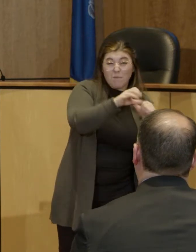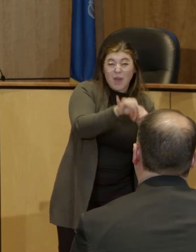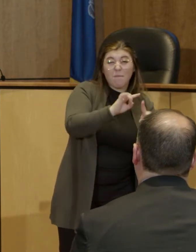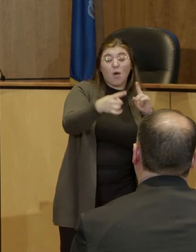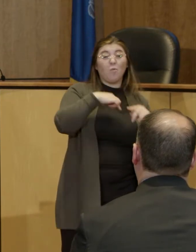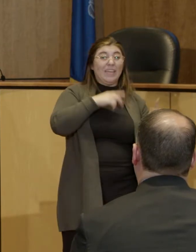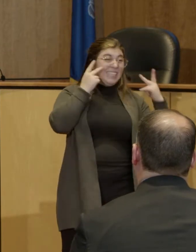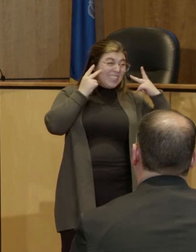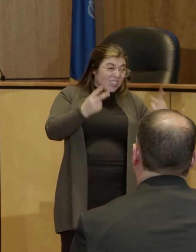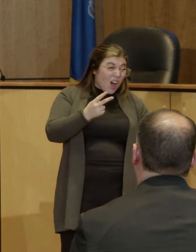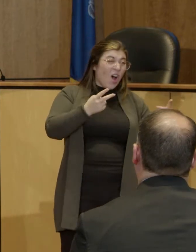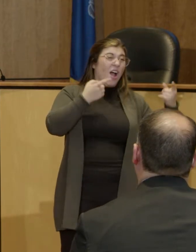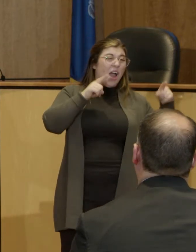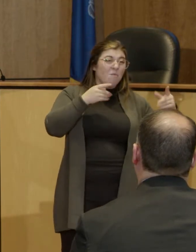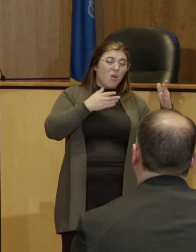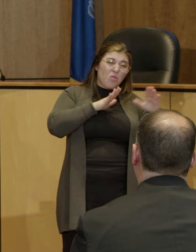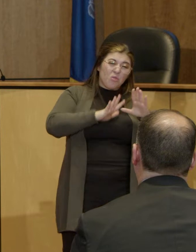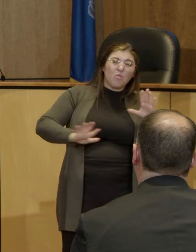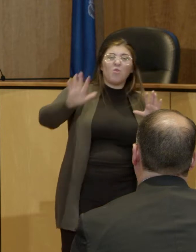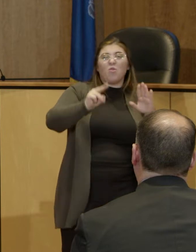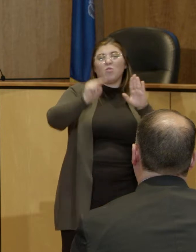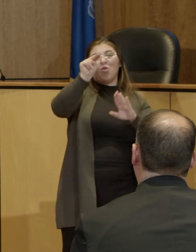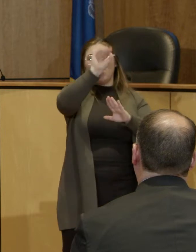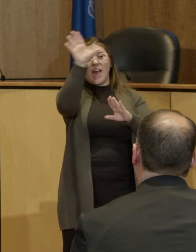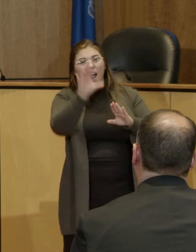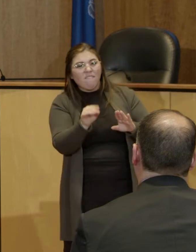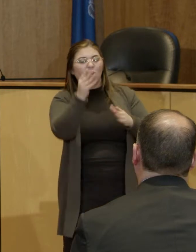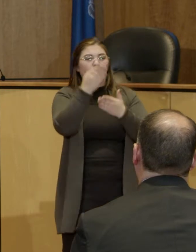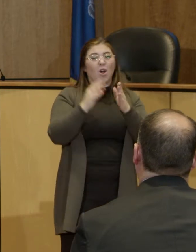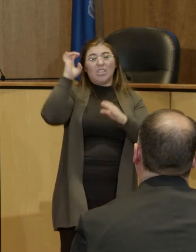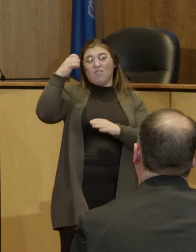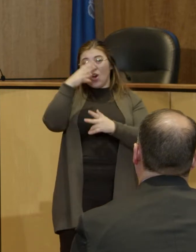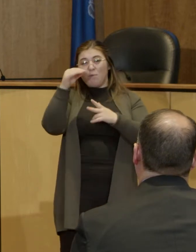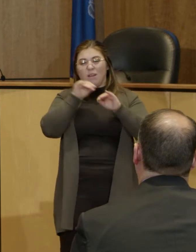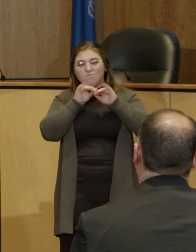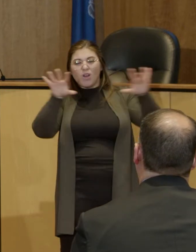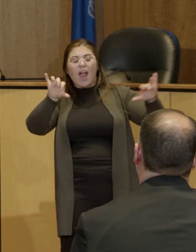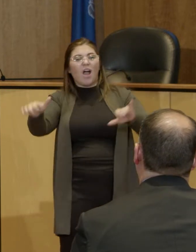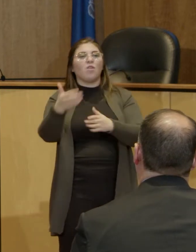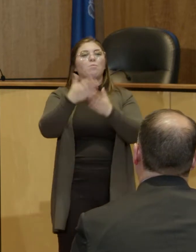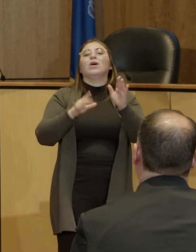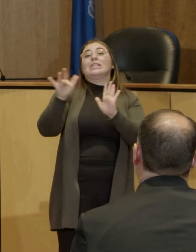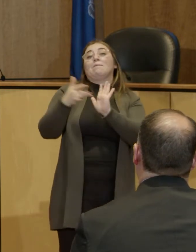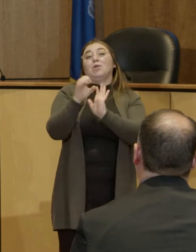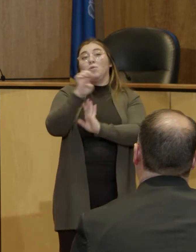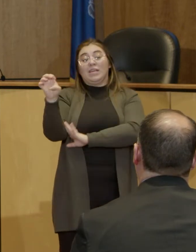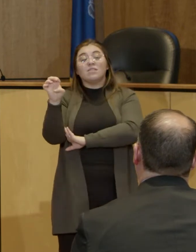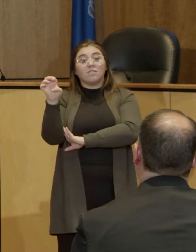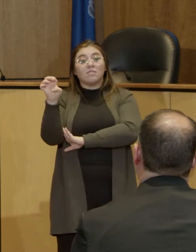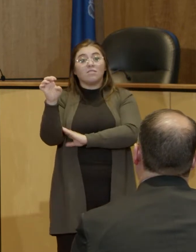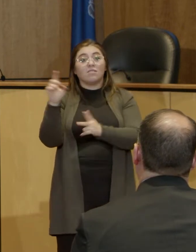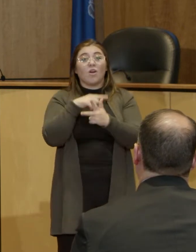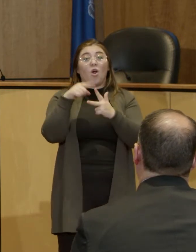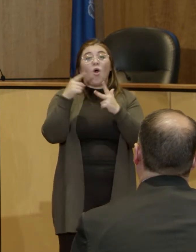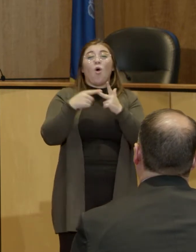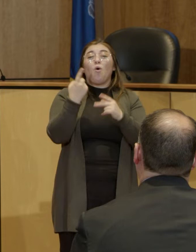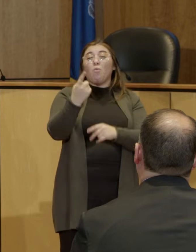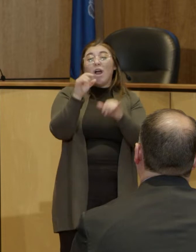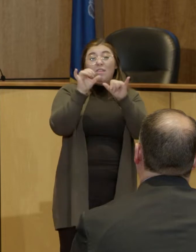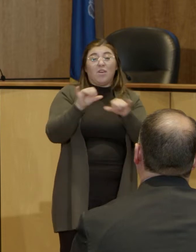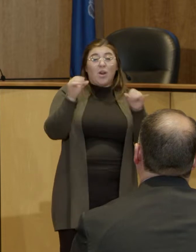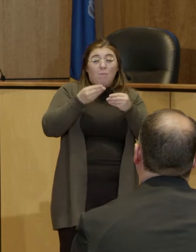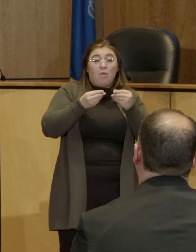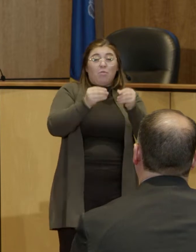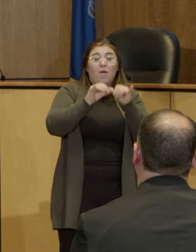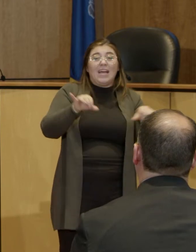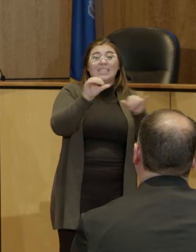saw it going across North Africa, parts of Europe, into other parts of the Middle East. One of the common threads